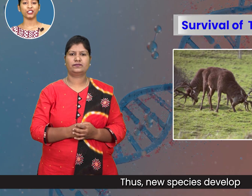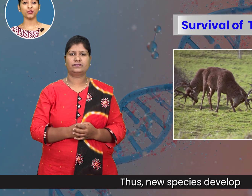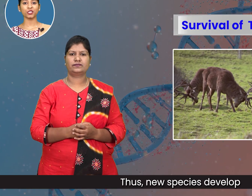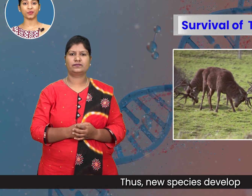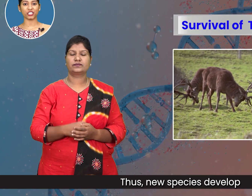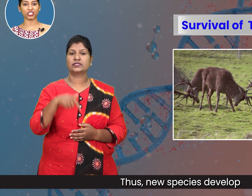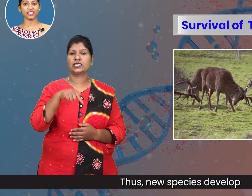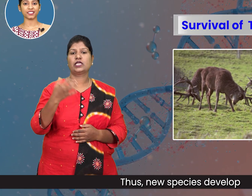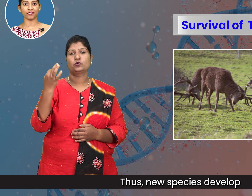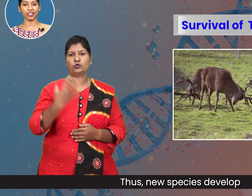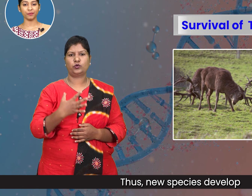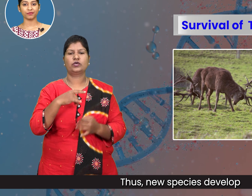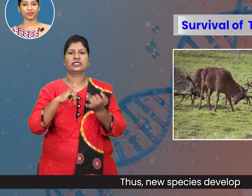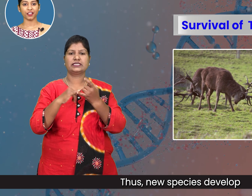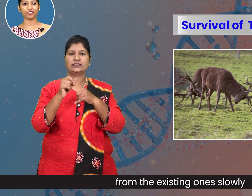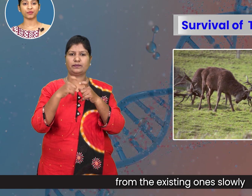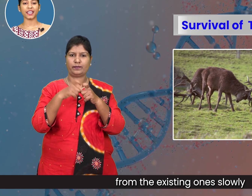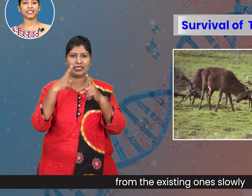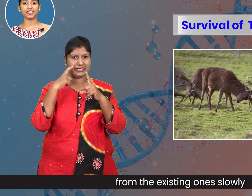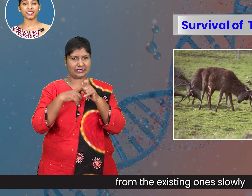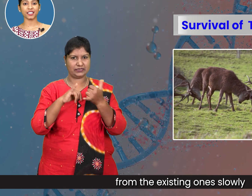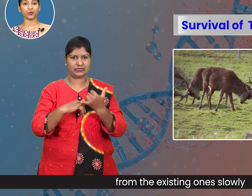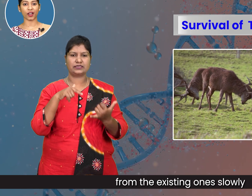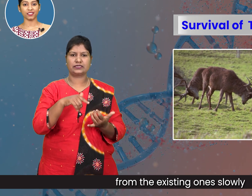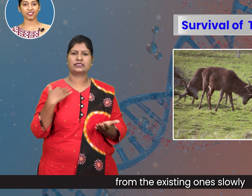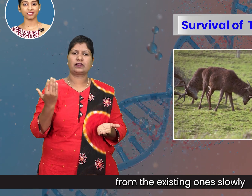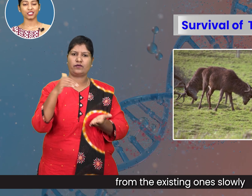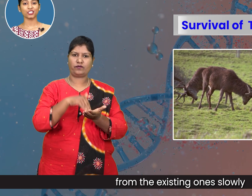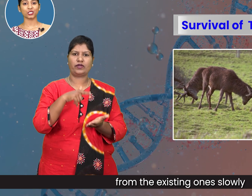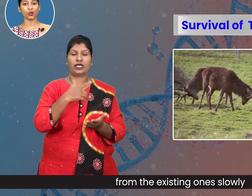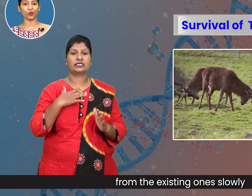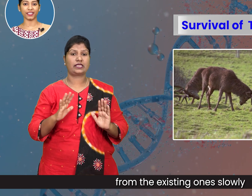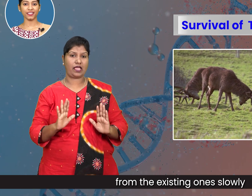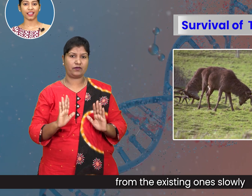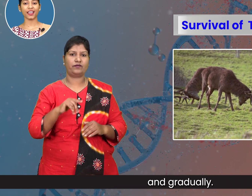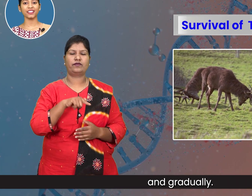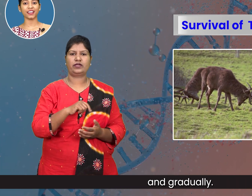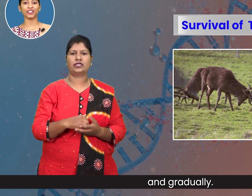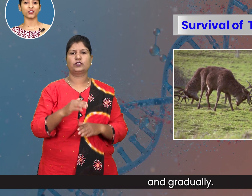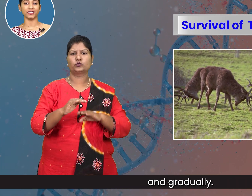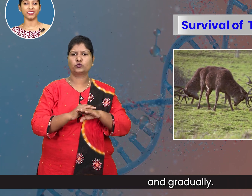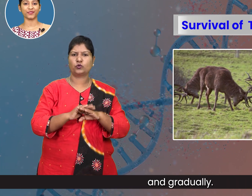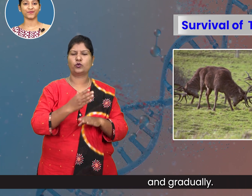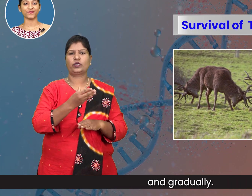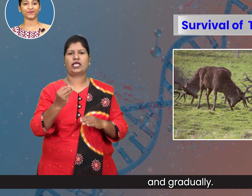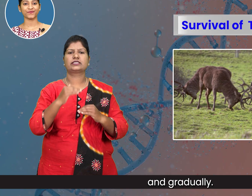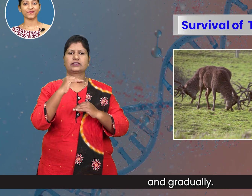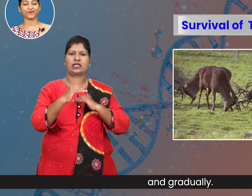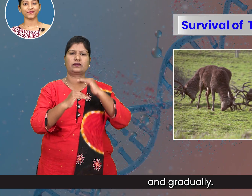Thus, new species develop from the existing ones slowly and gradually.